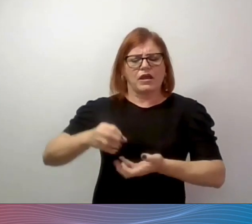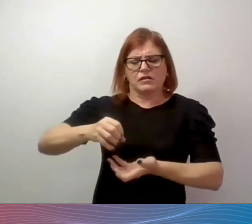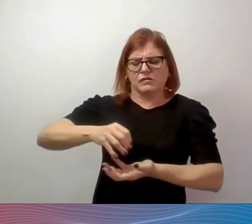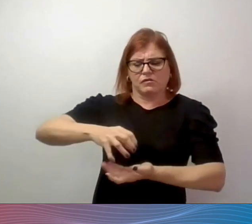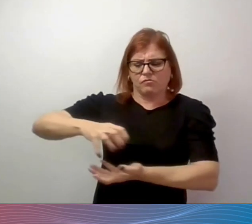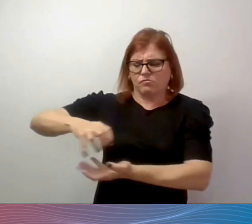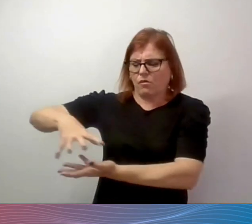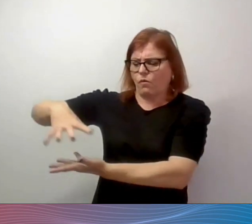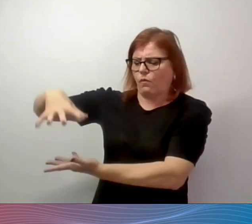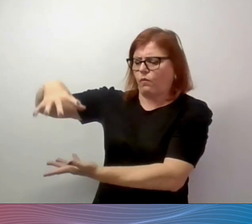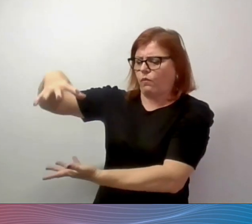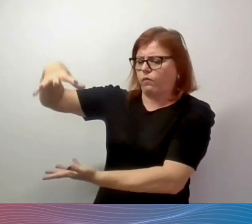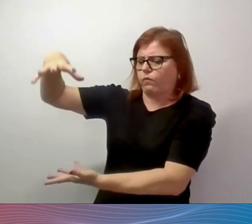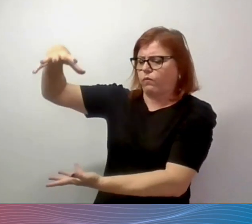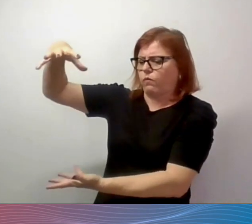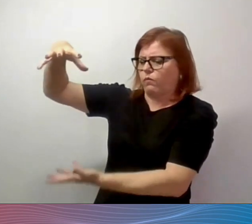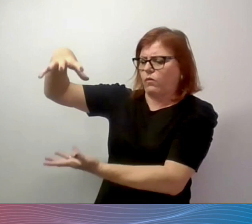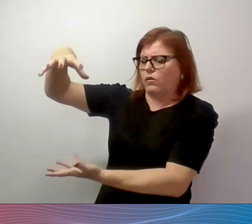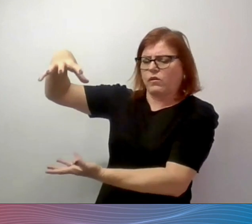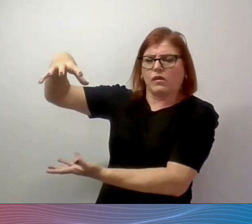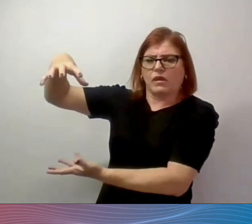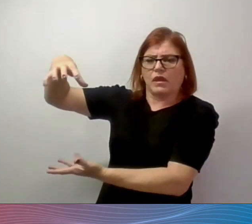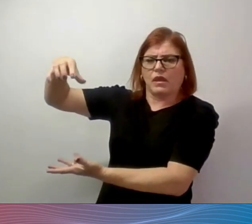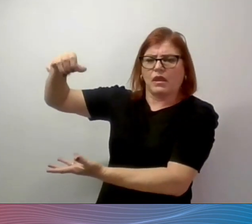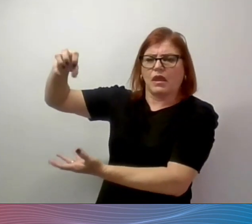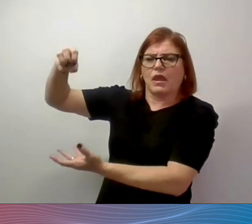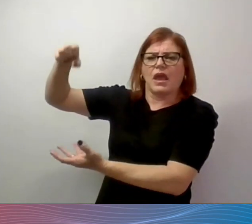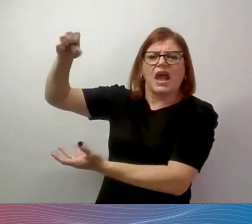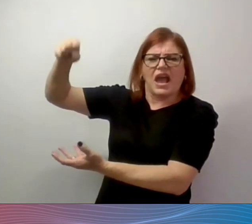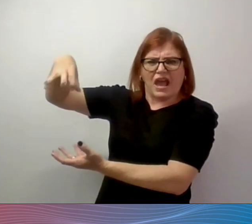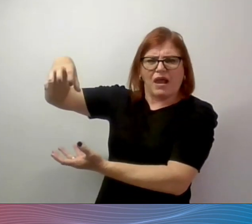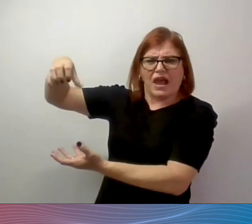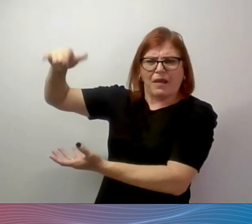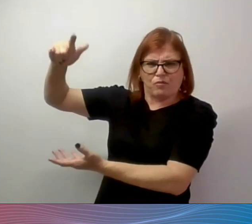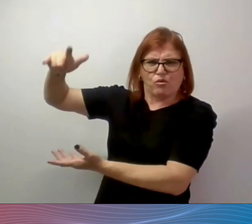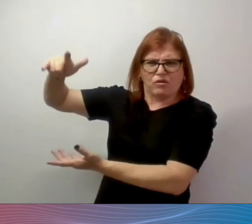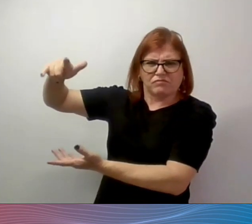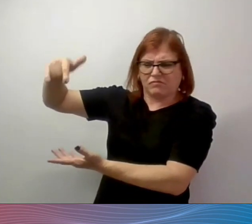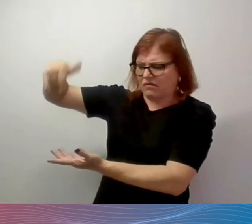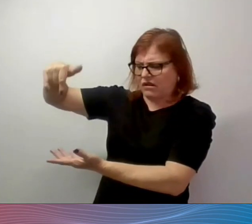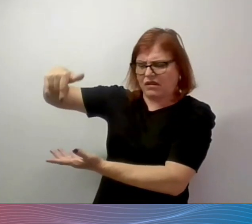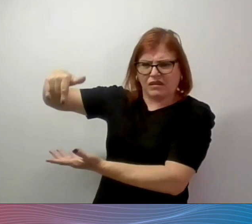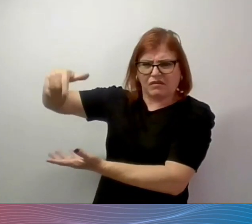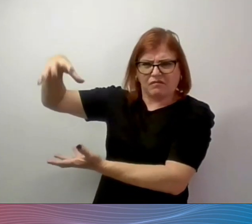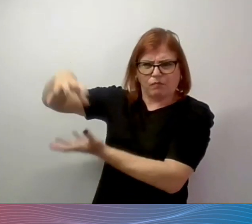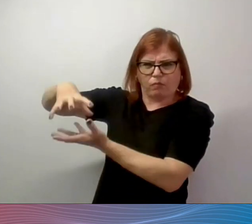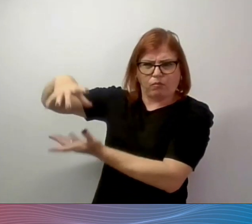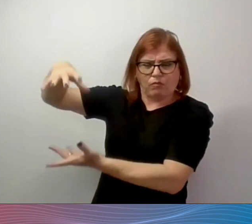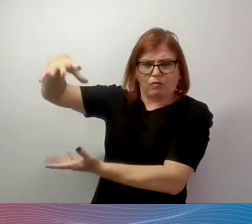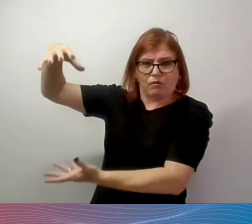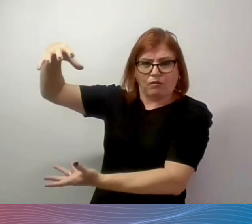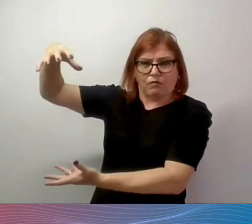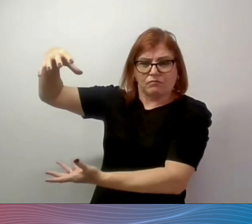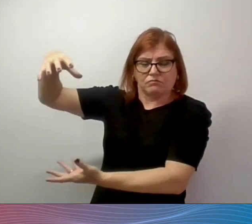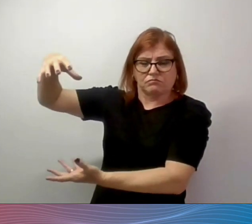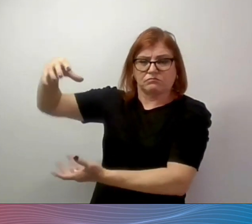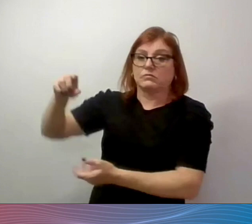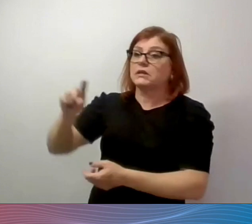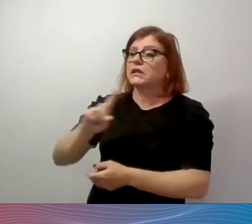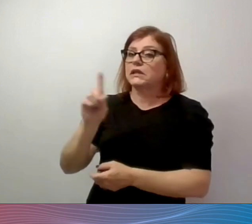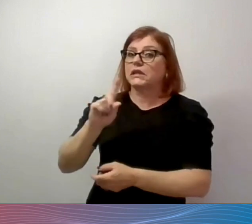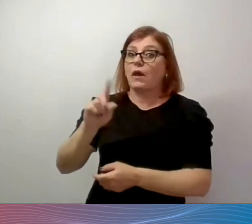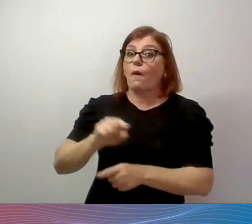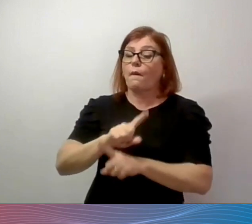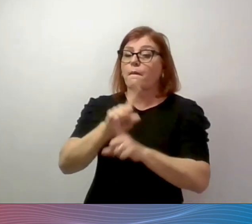not say that God has a big warehouse of love to give you. Mas ele é amor. But